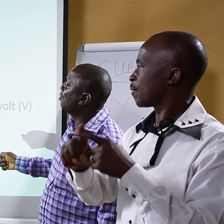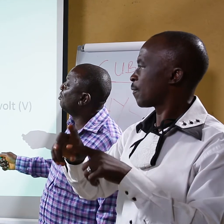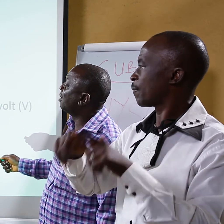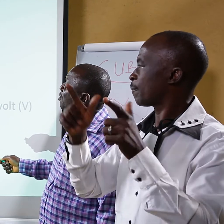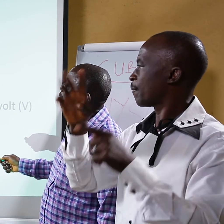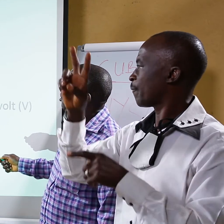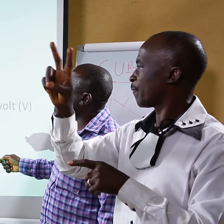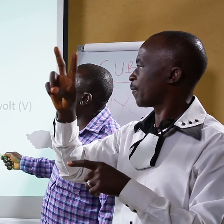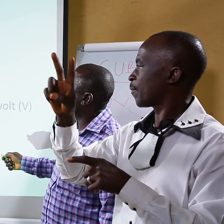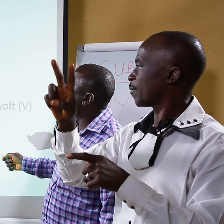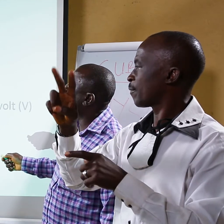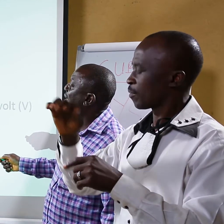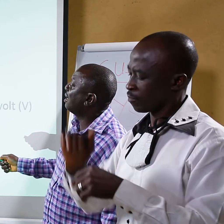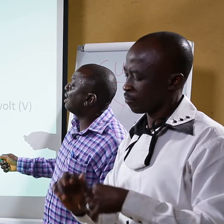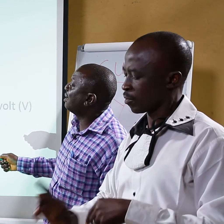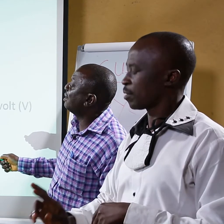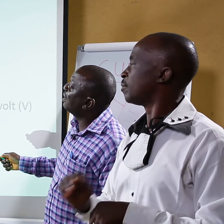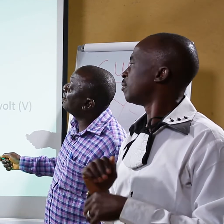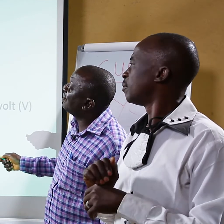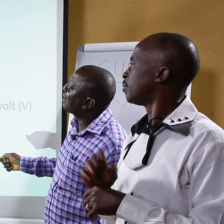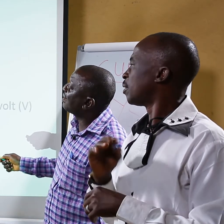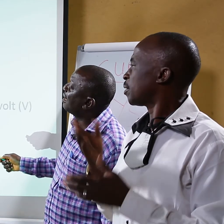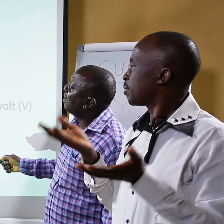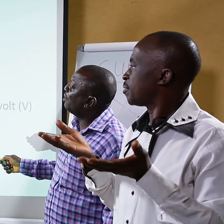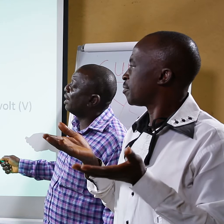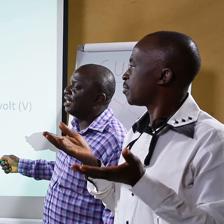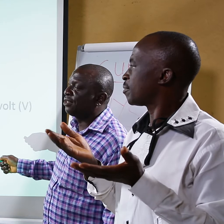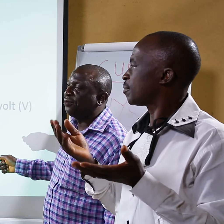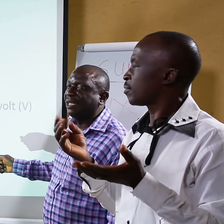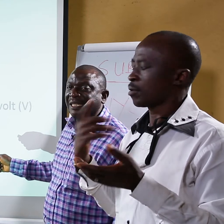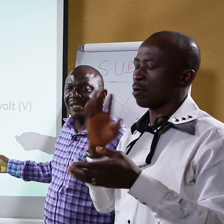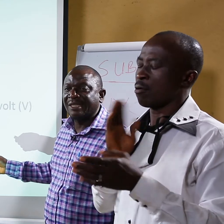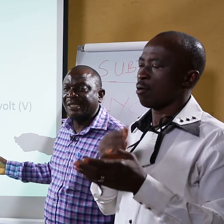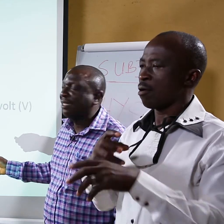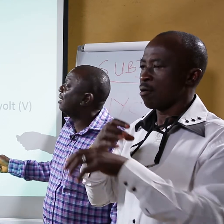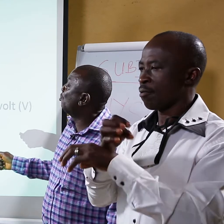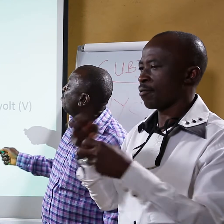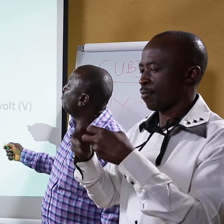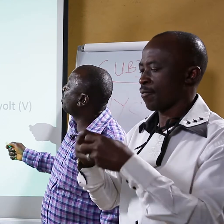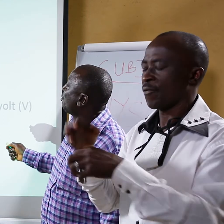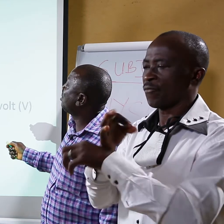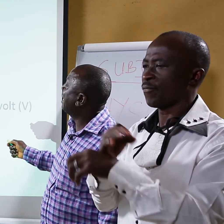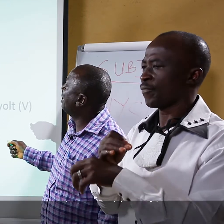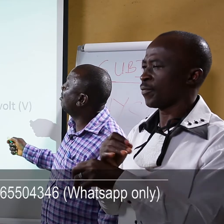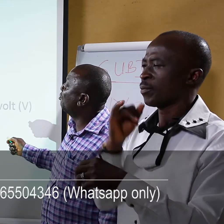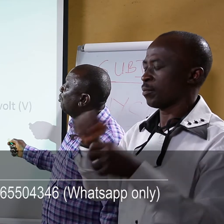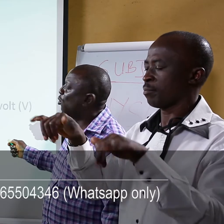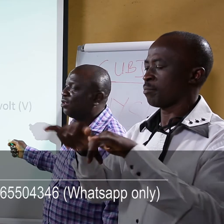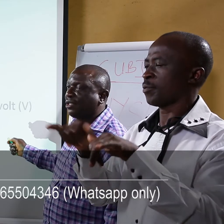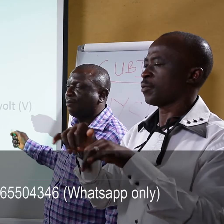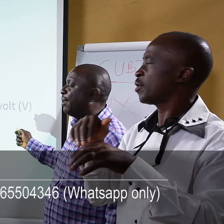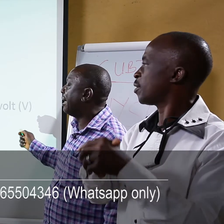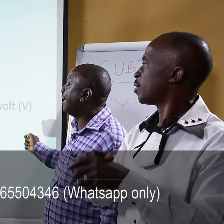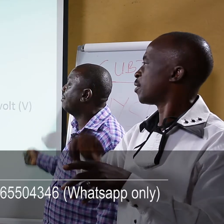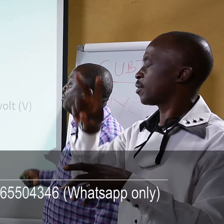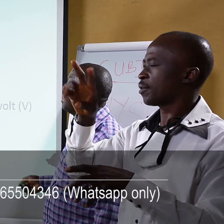V over small r. And in this case, our electric field intensity will be measured in